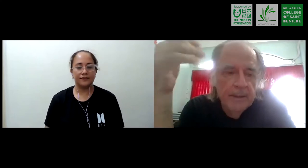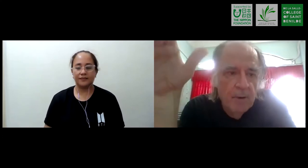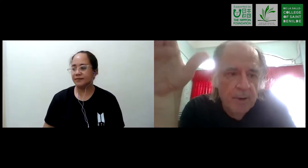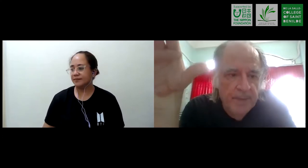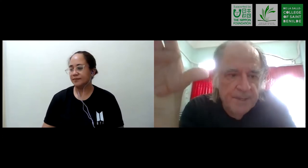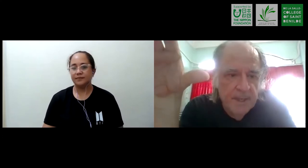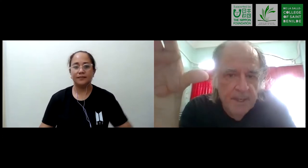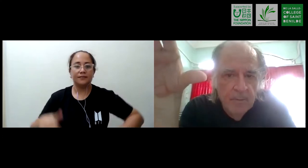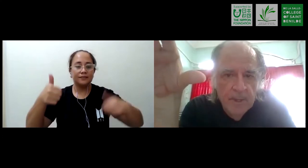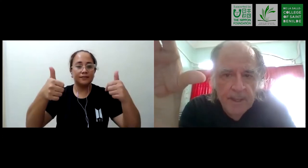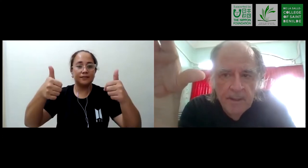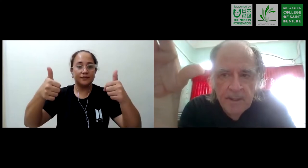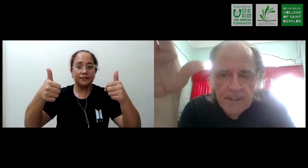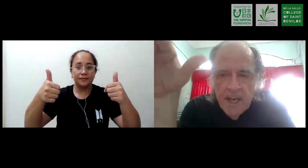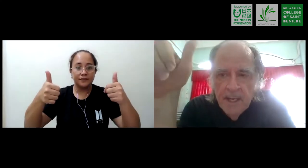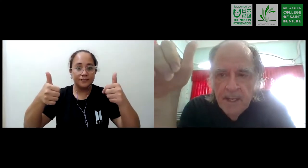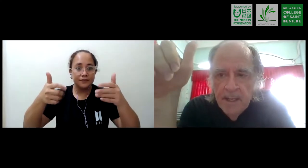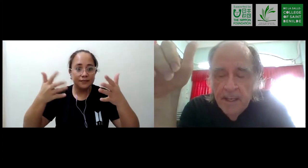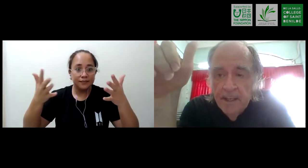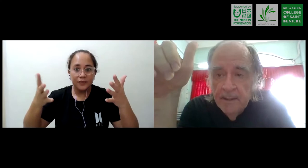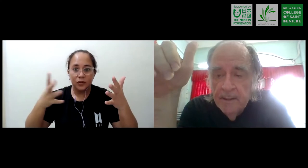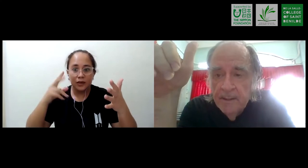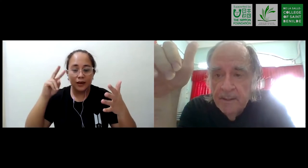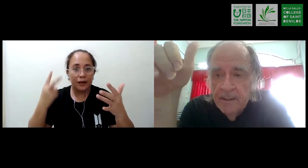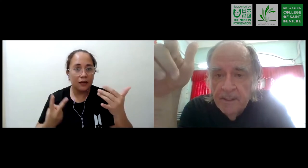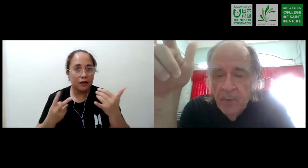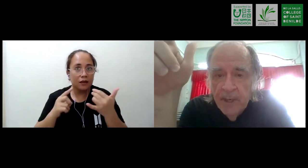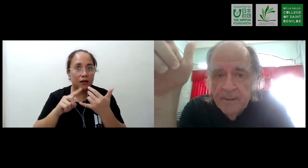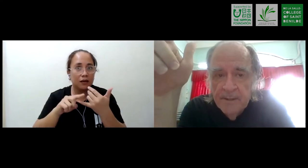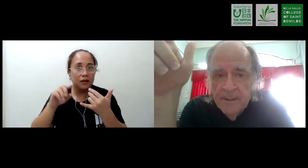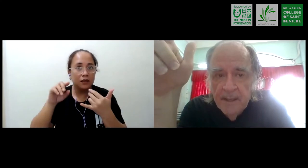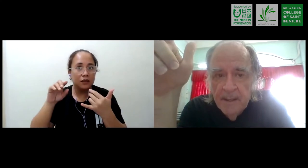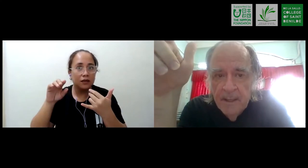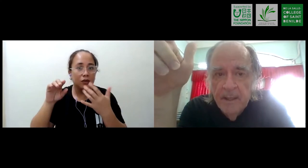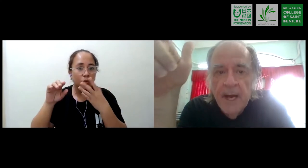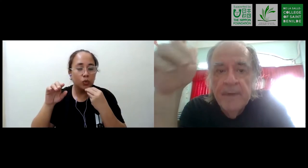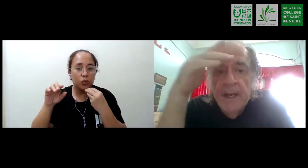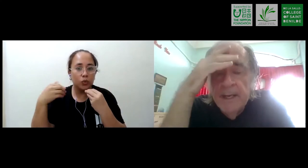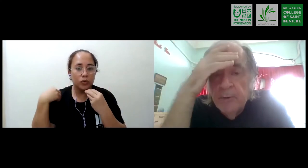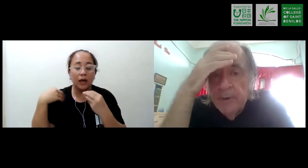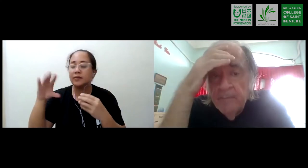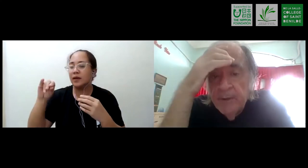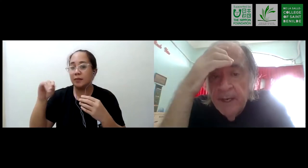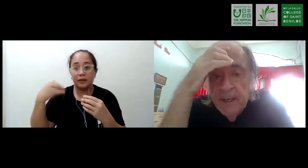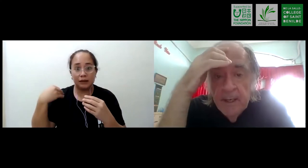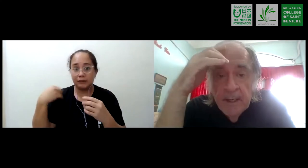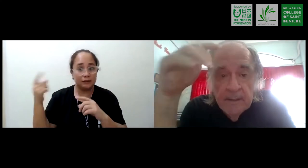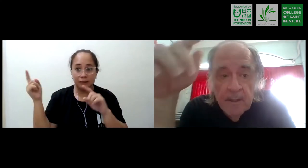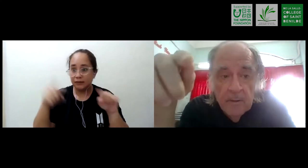Okay, so are you missing anyone now? Because Kyla and someone else and Yami not able to come today? So,